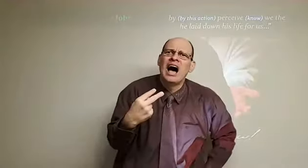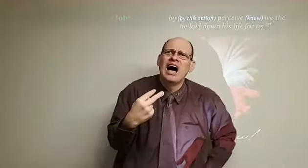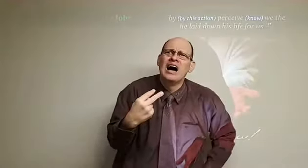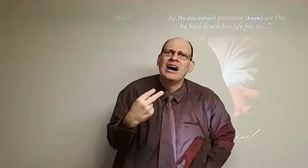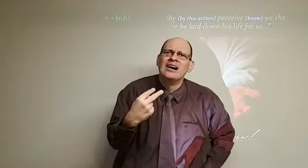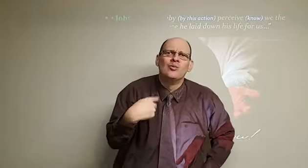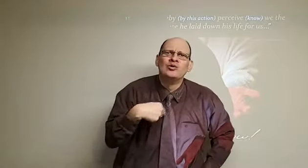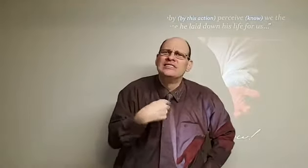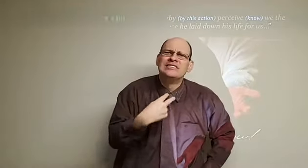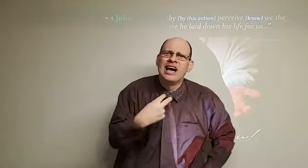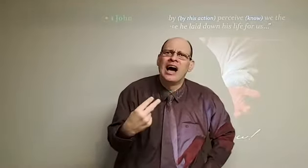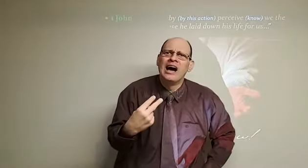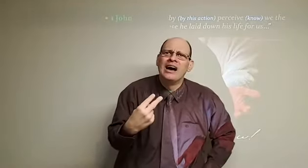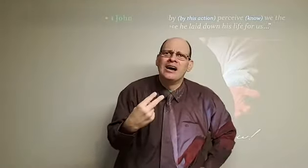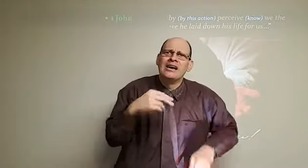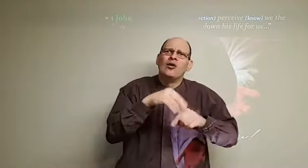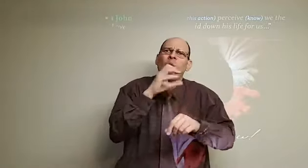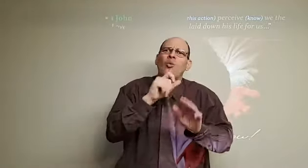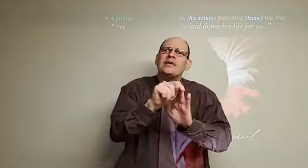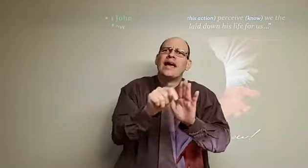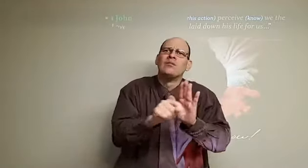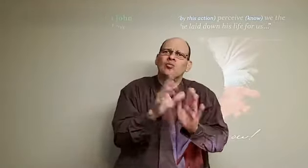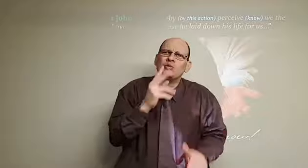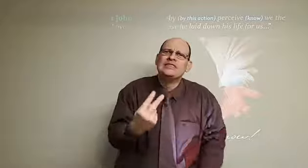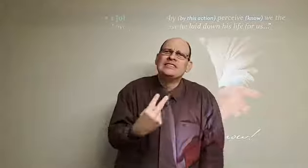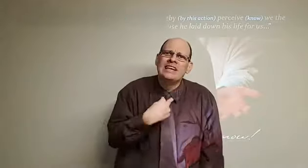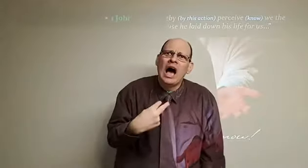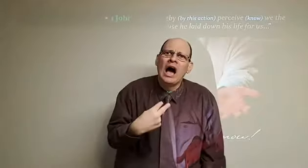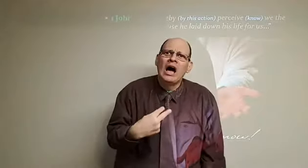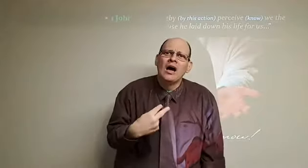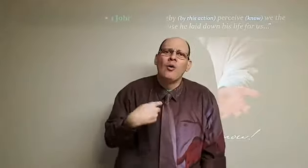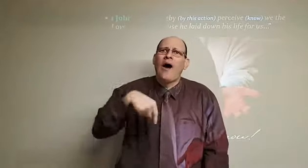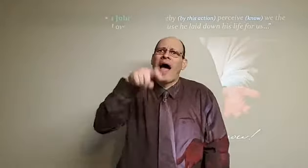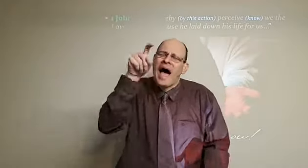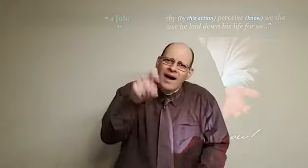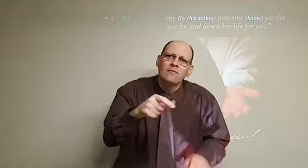plan we would have been eternally stuck with the sin